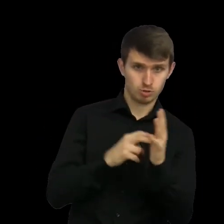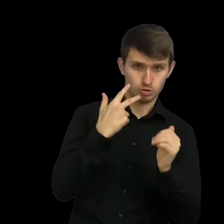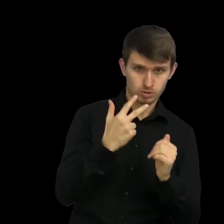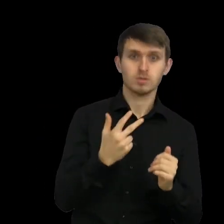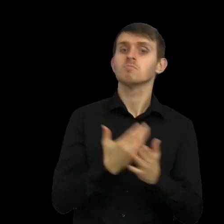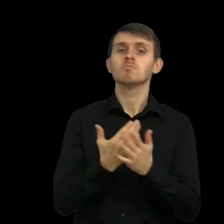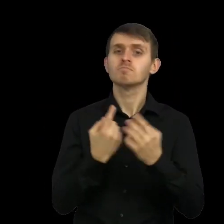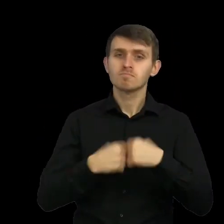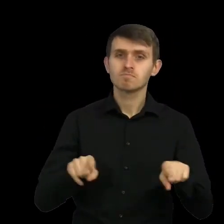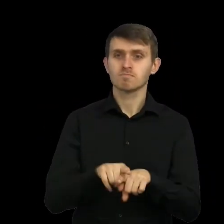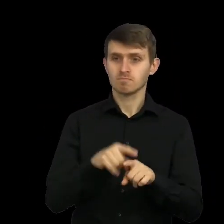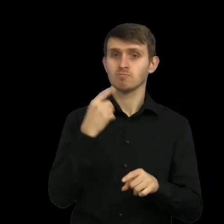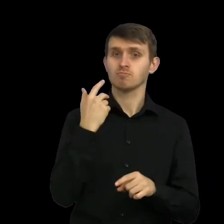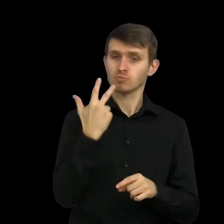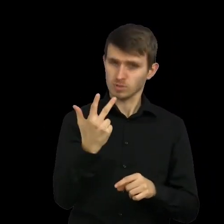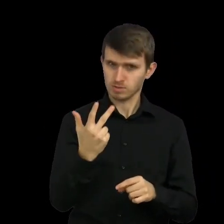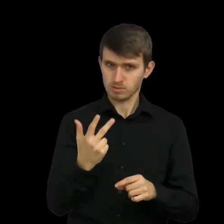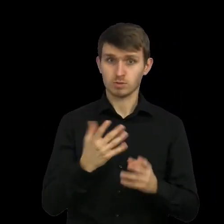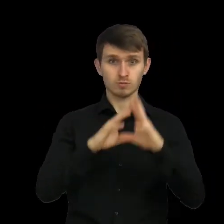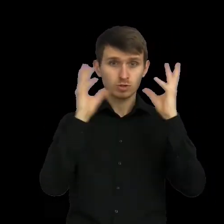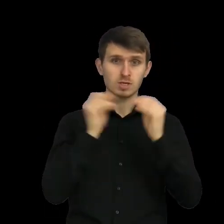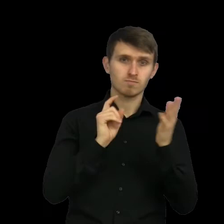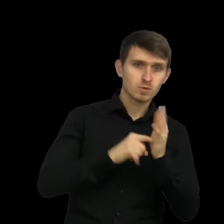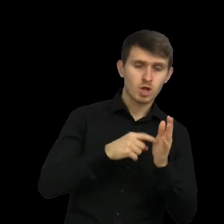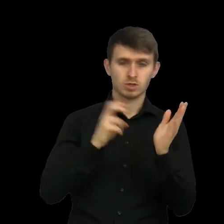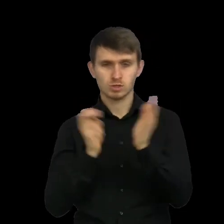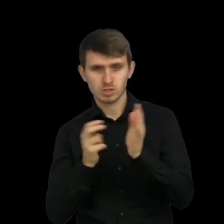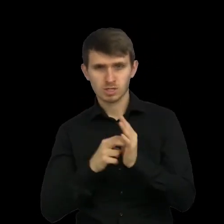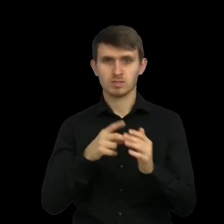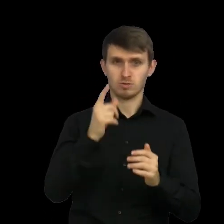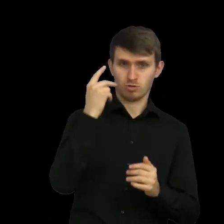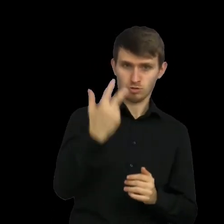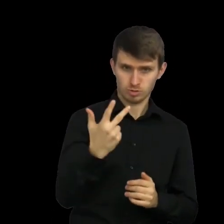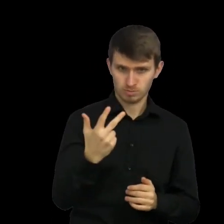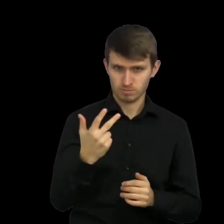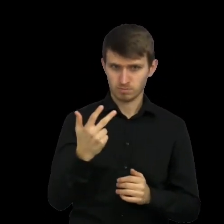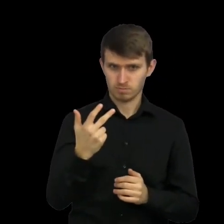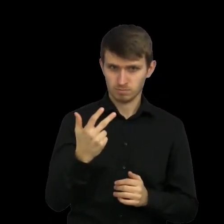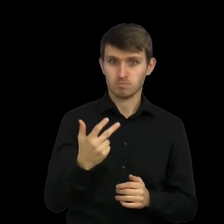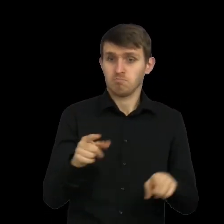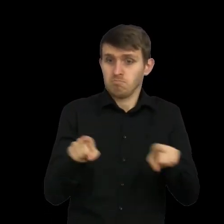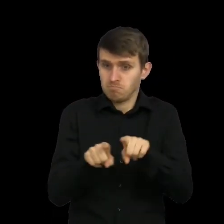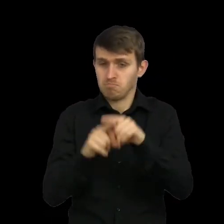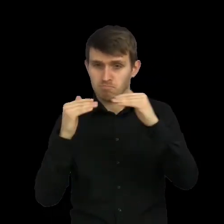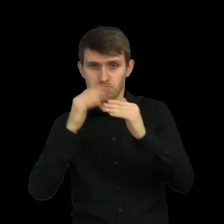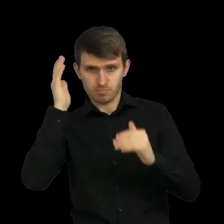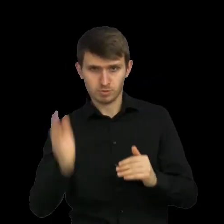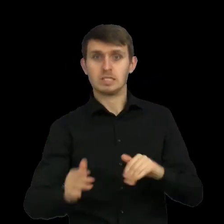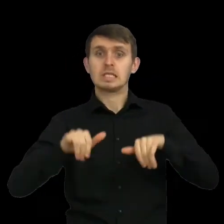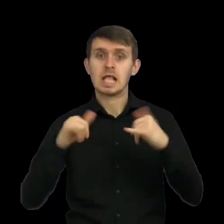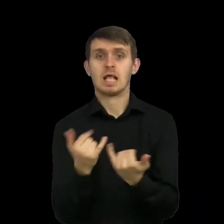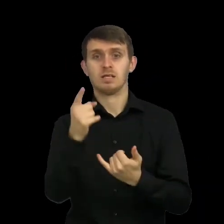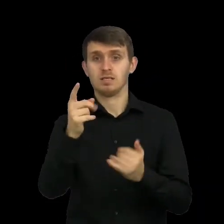the x. And the reason that would work is if I multiply this by 3 over here, I'm multiplying by 3 and dividing by 3. That's equivalent